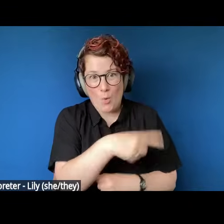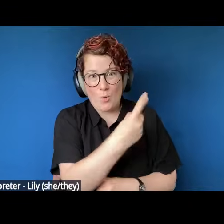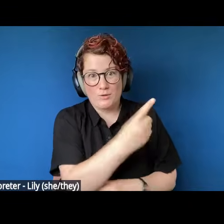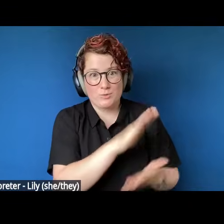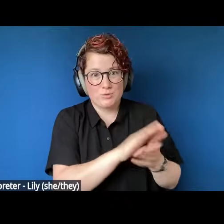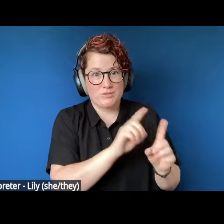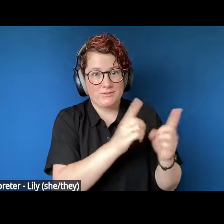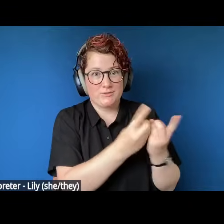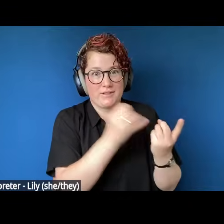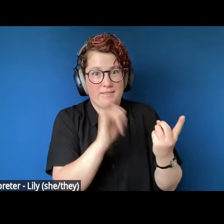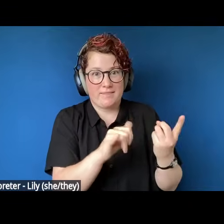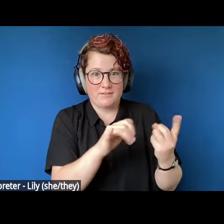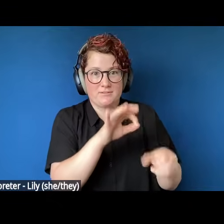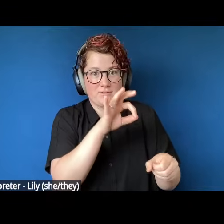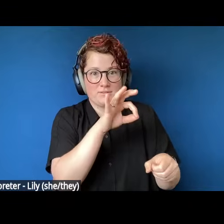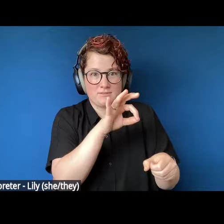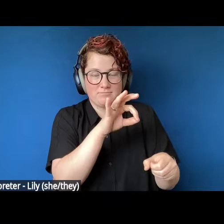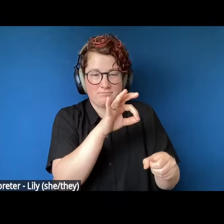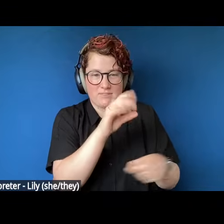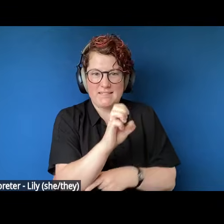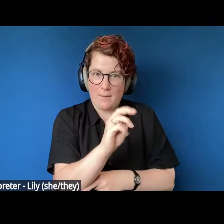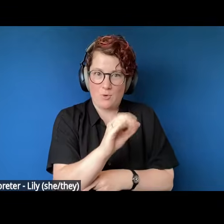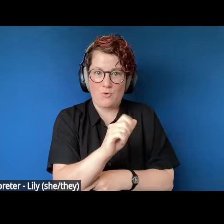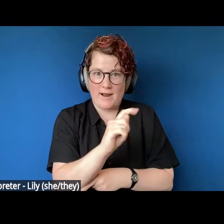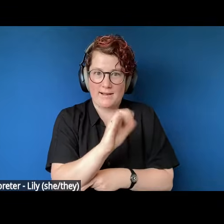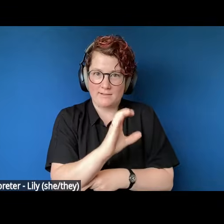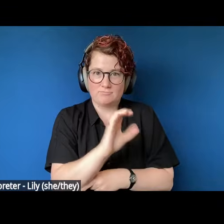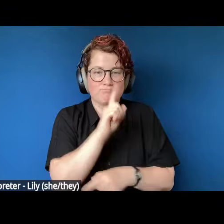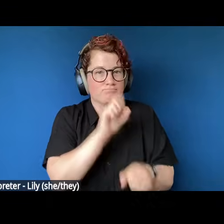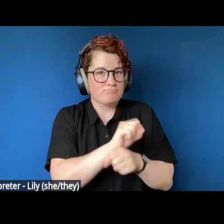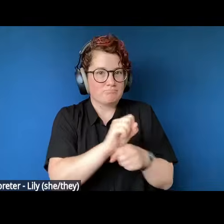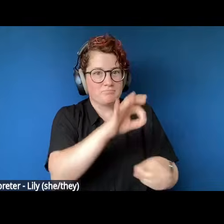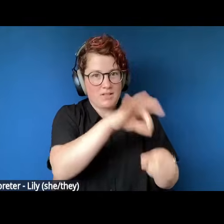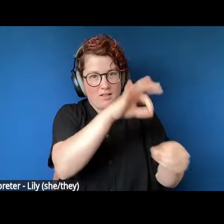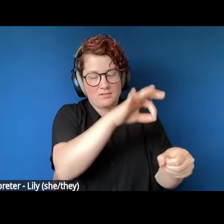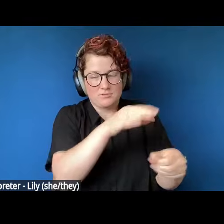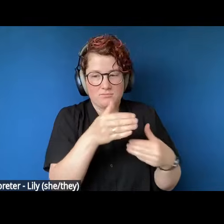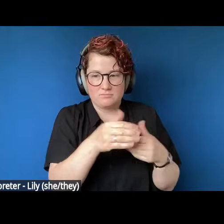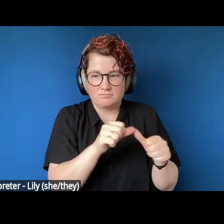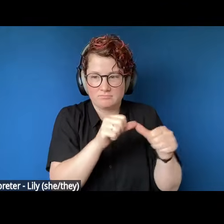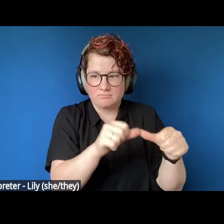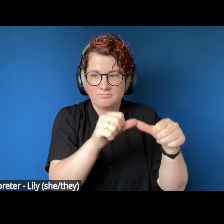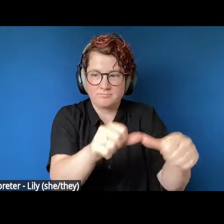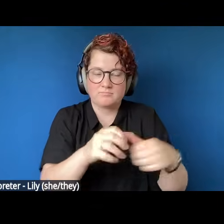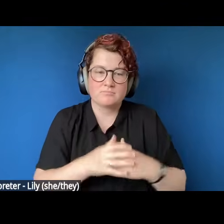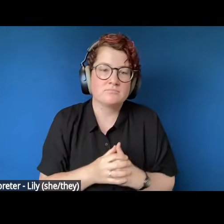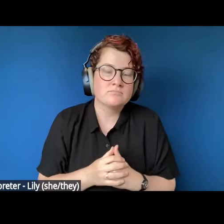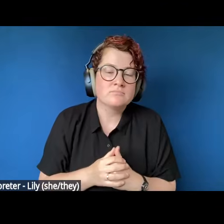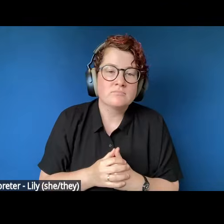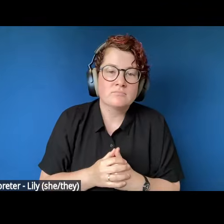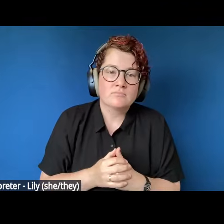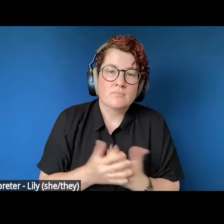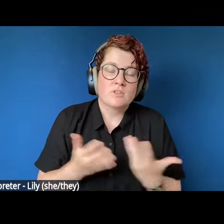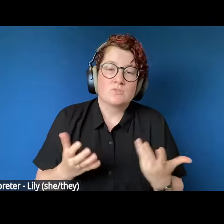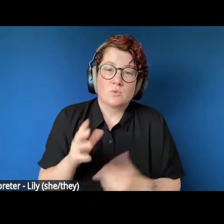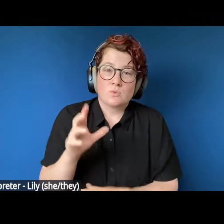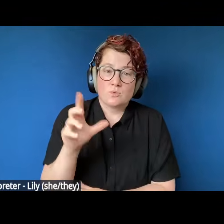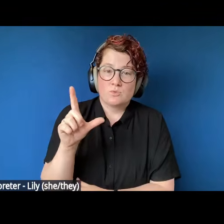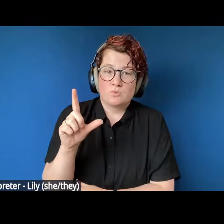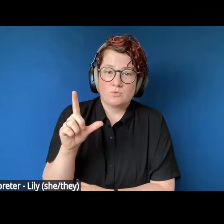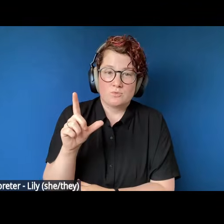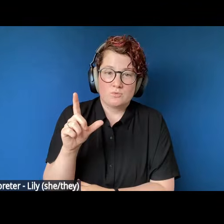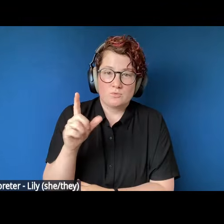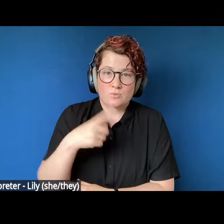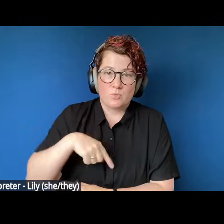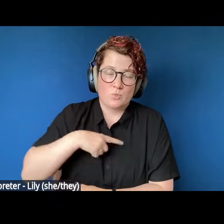its democratically elected board. Our communities certainly deserve to have their choice during the 2022 election respected, and we